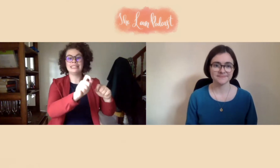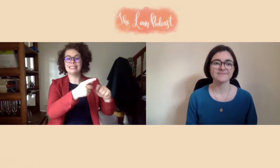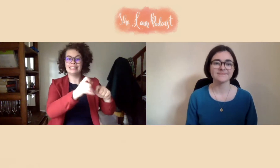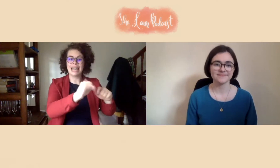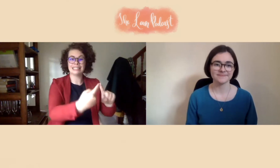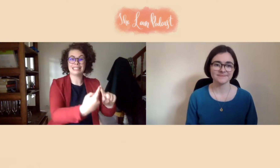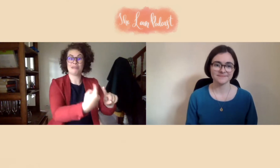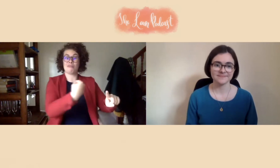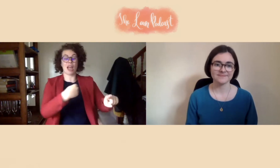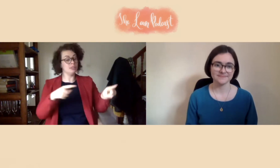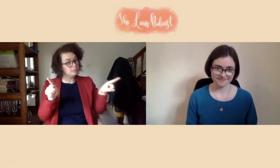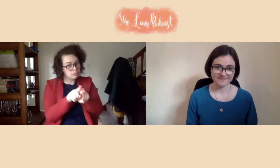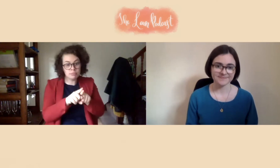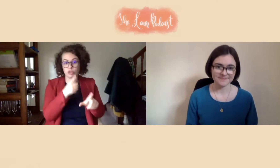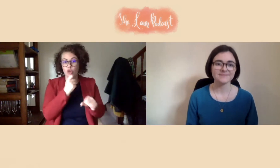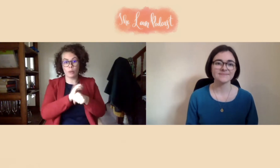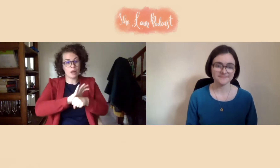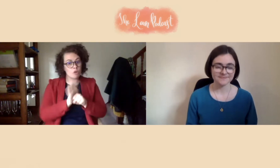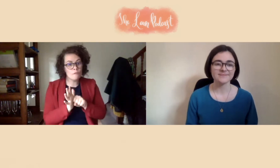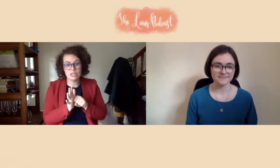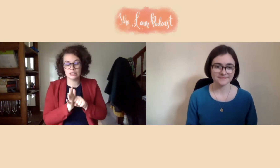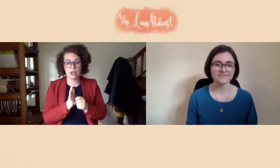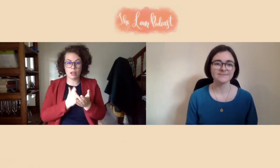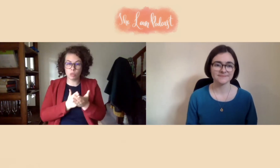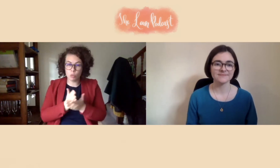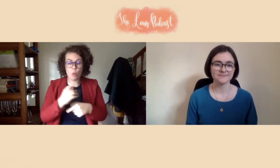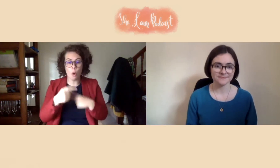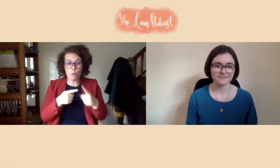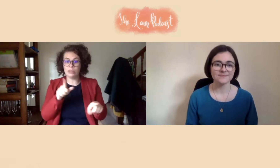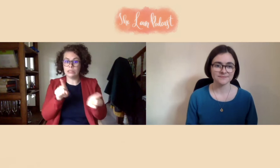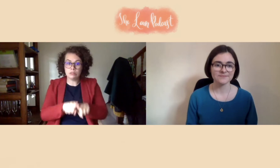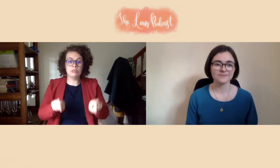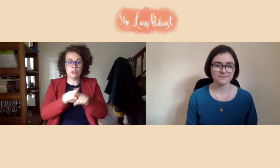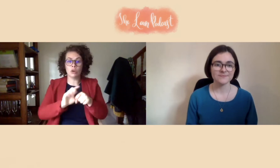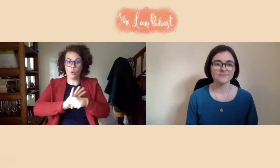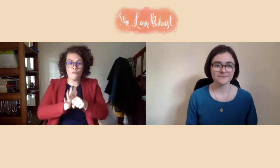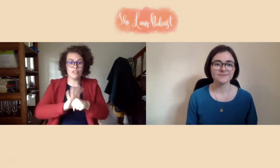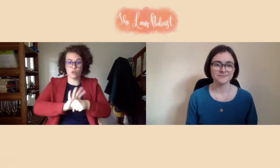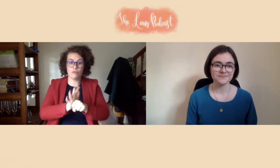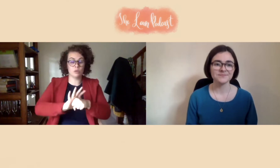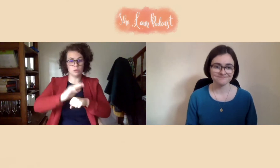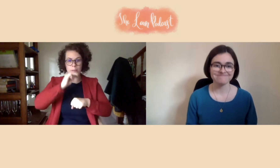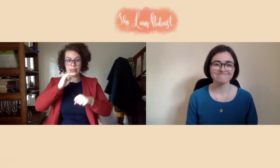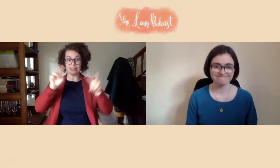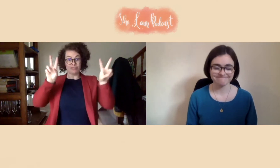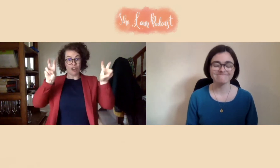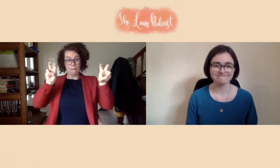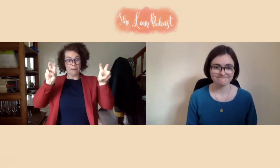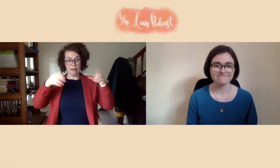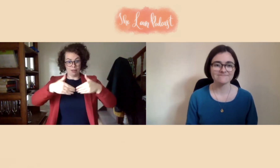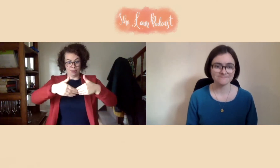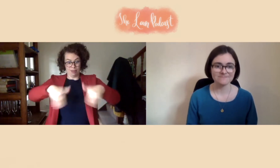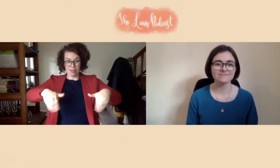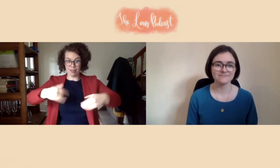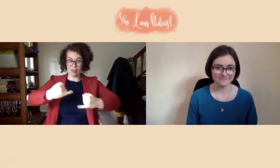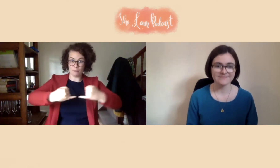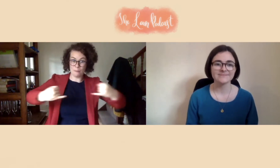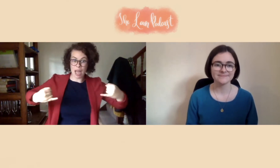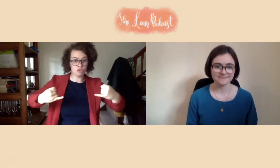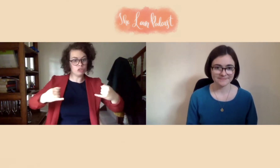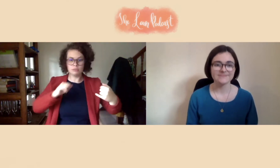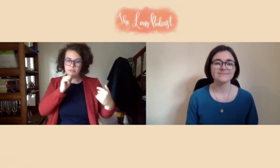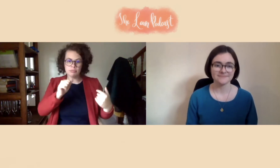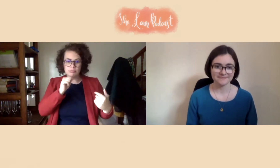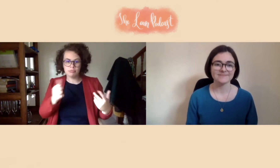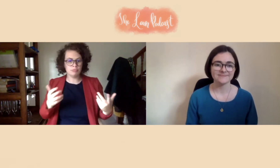taxi and you hear it, and then you arrive to work and you're interpreting it, and then there was no boundary when you came home, and it was